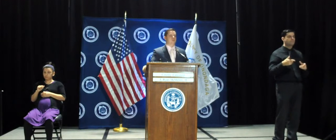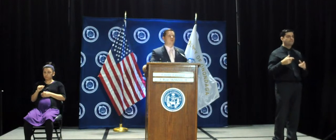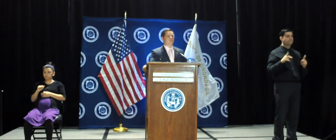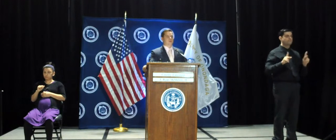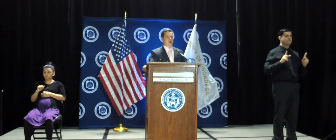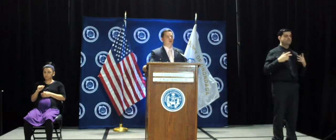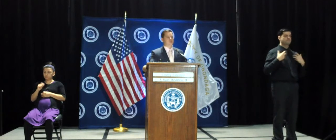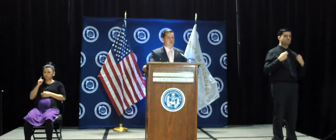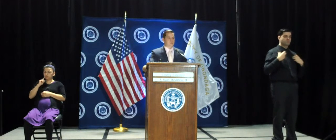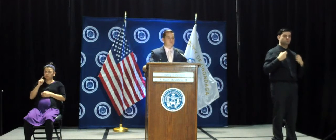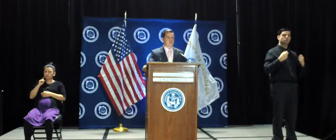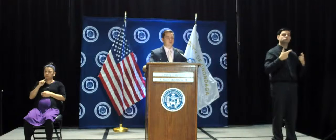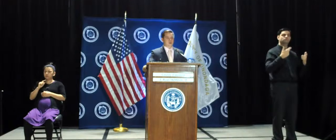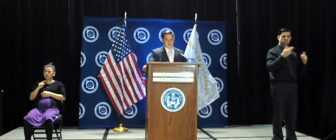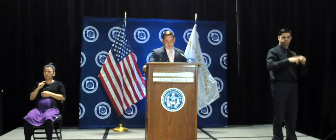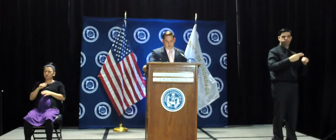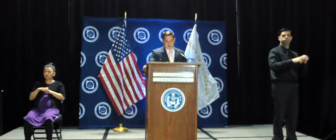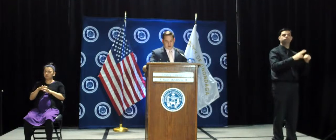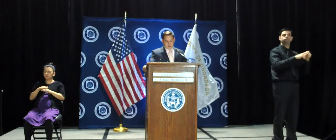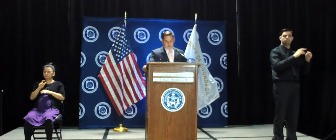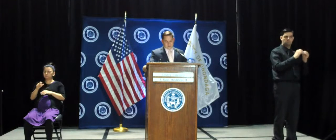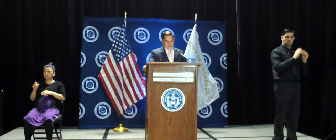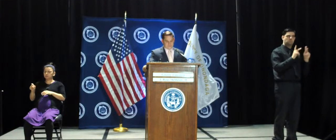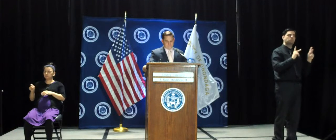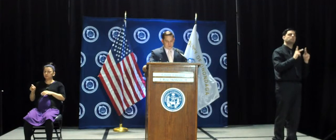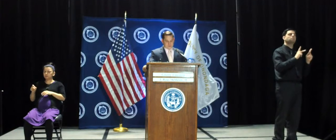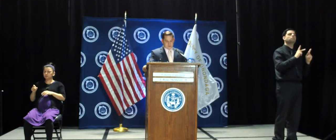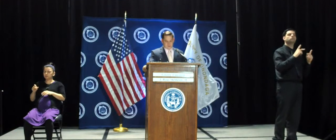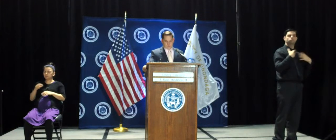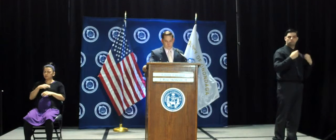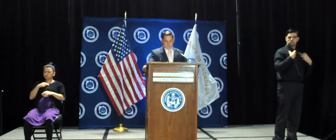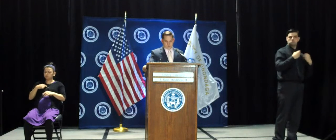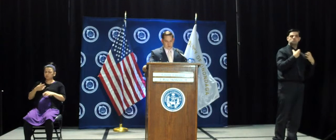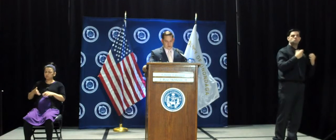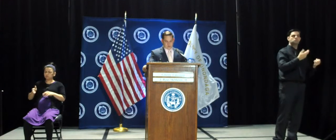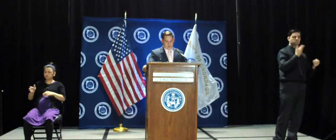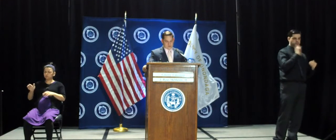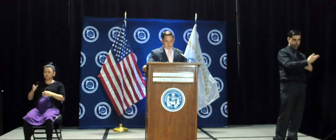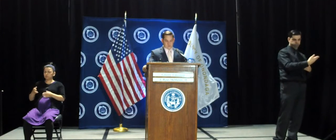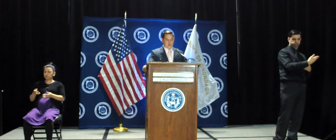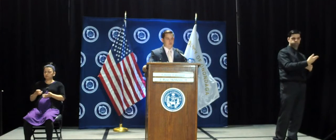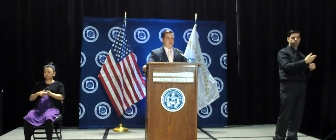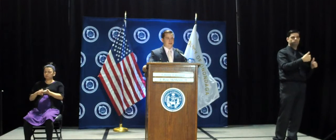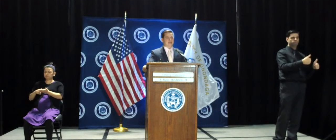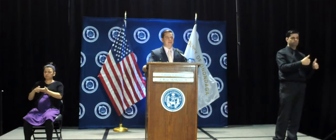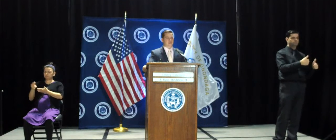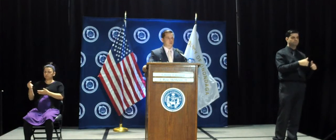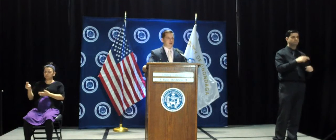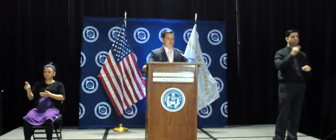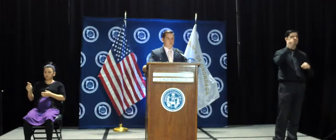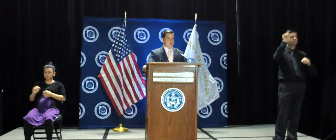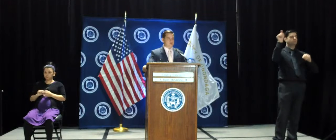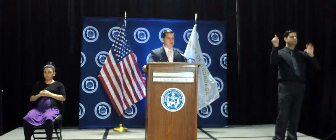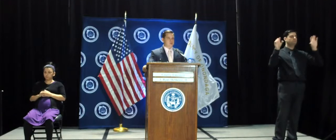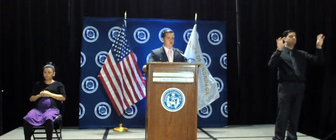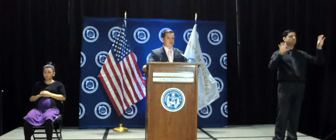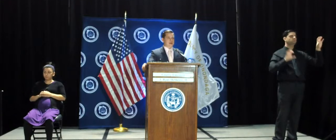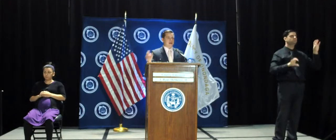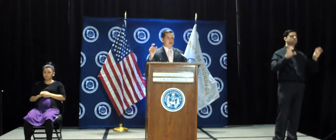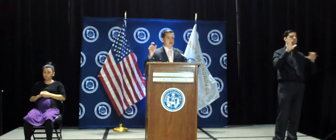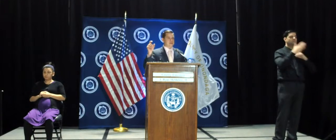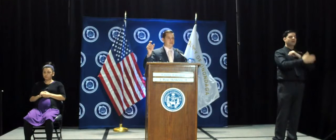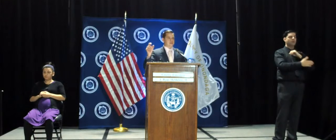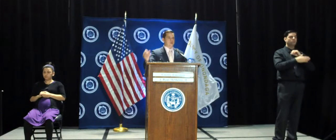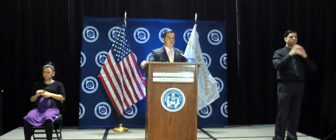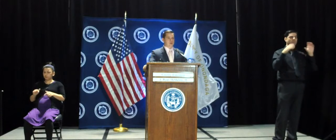day. It hasn't moved up in large increments. Some other counties, I saw county to the west, I think they had 19 new hospitalizations,